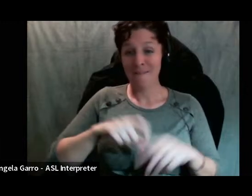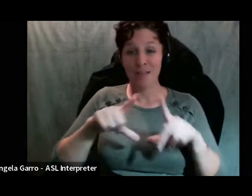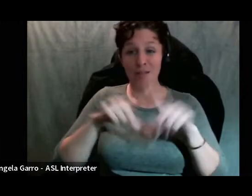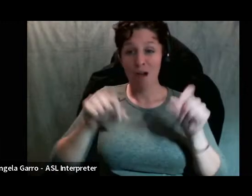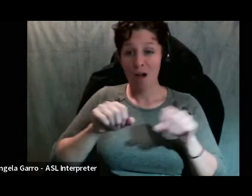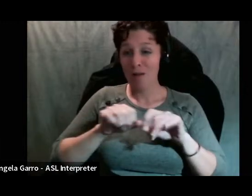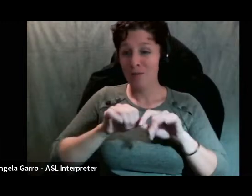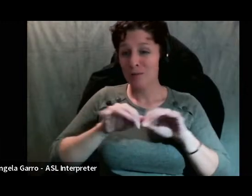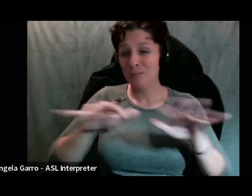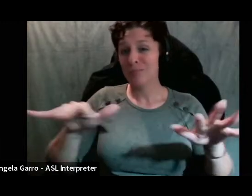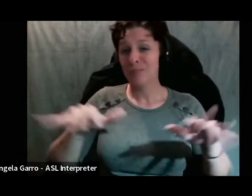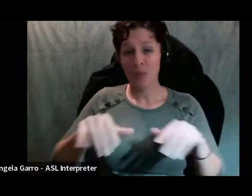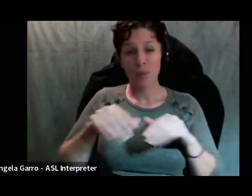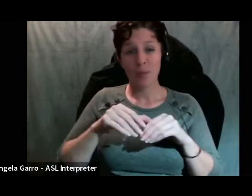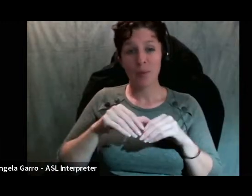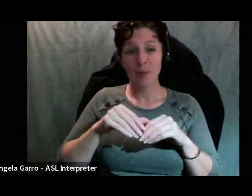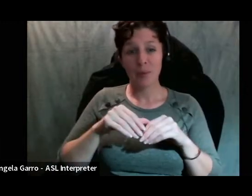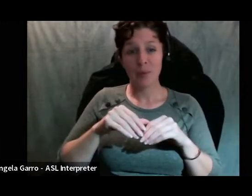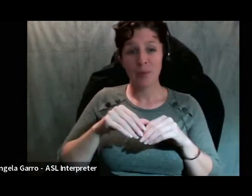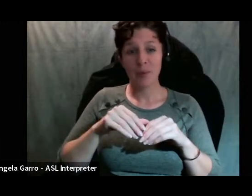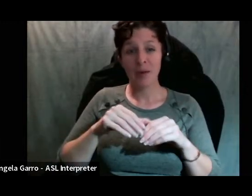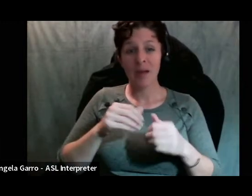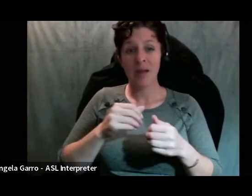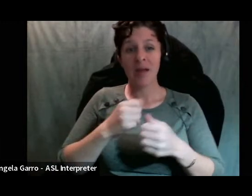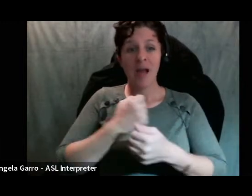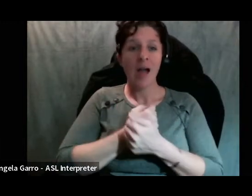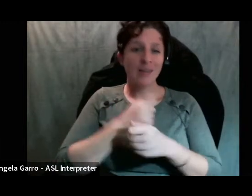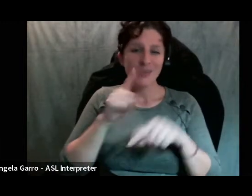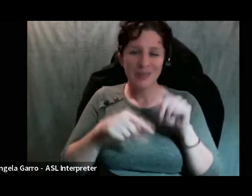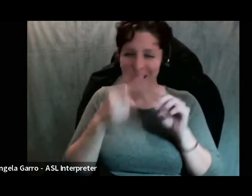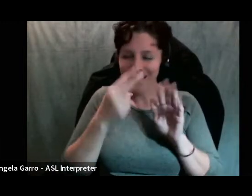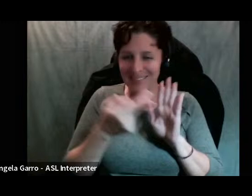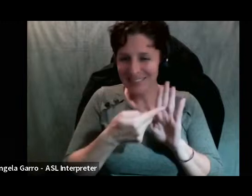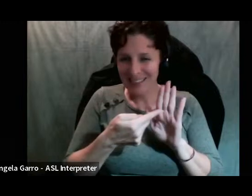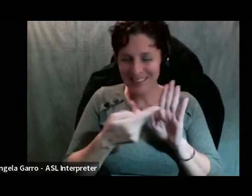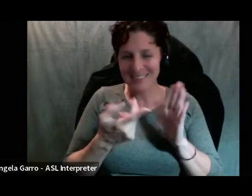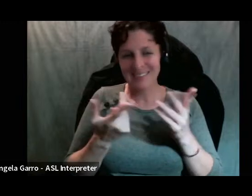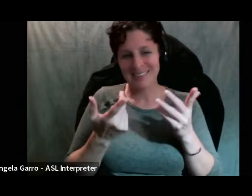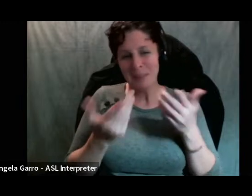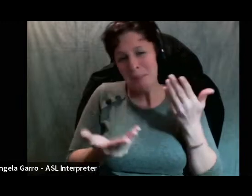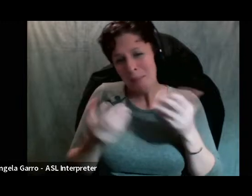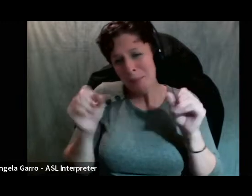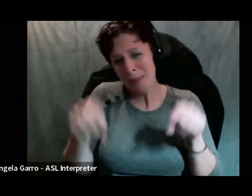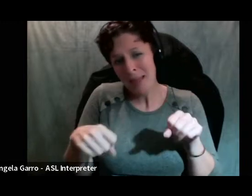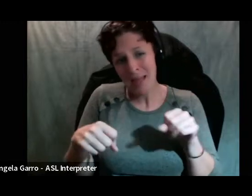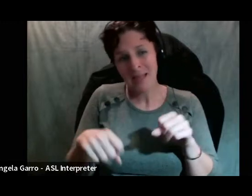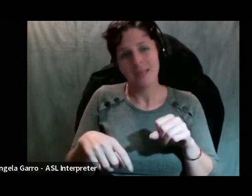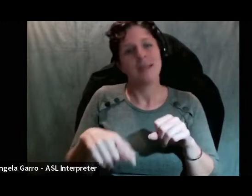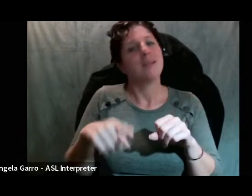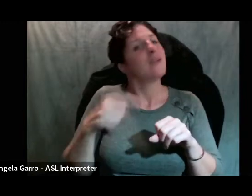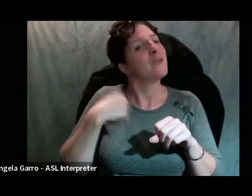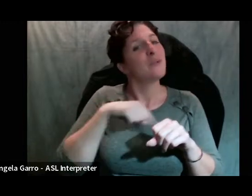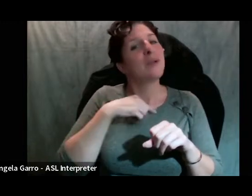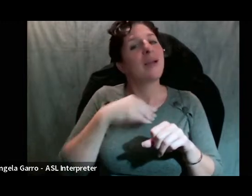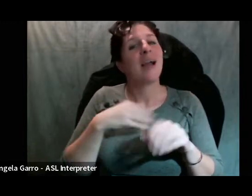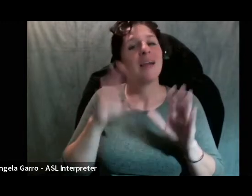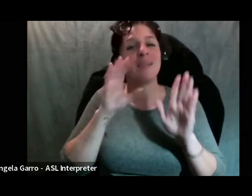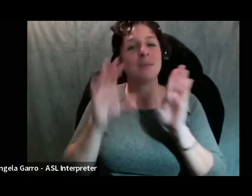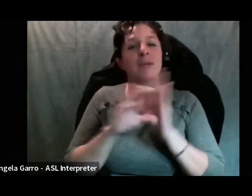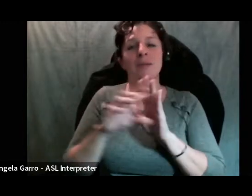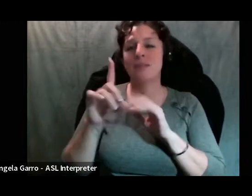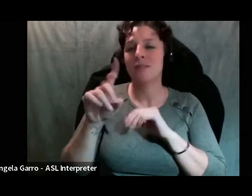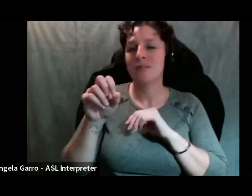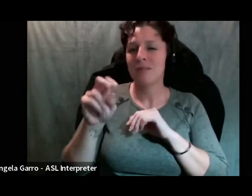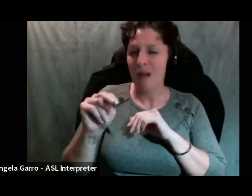through the hugs, which you can't see this at all. Maybe you can. We got a picture with Don Scatana